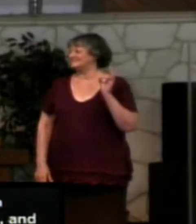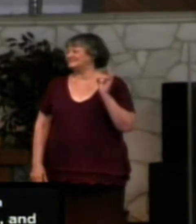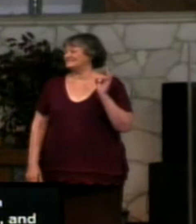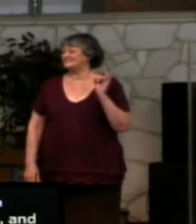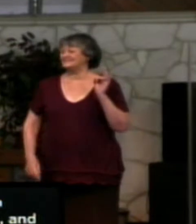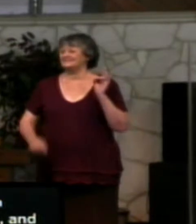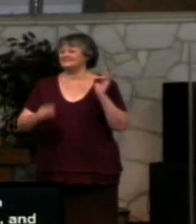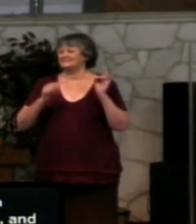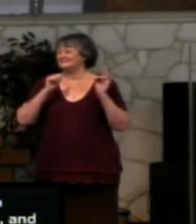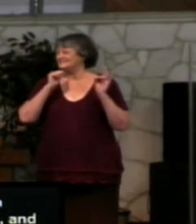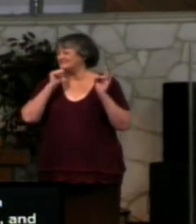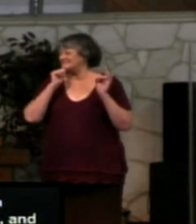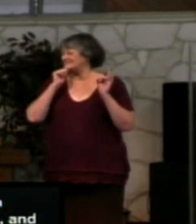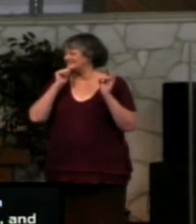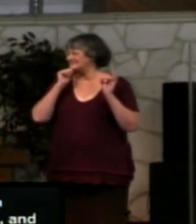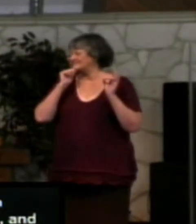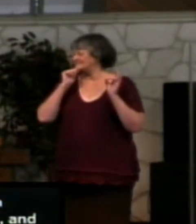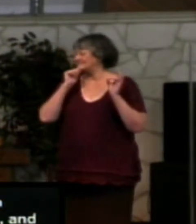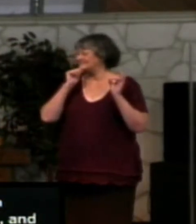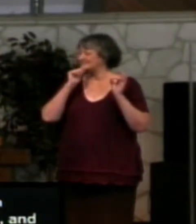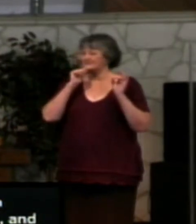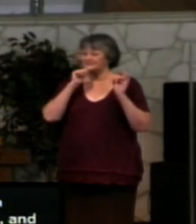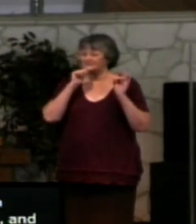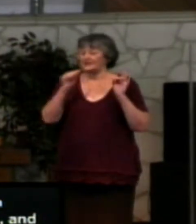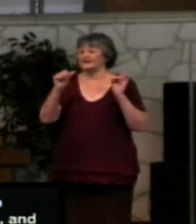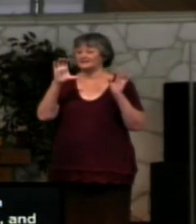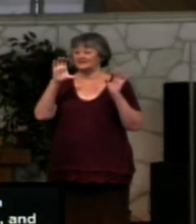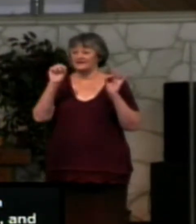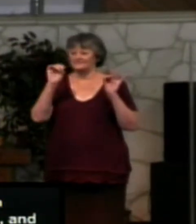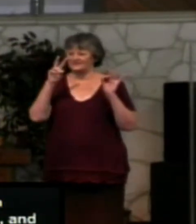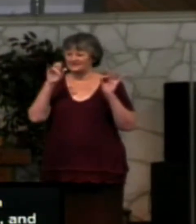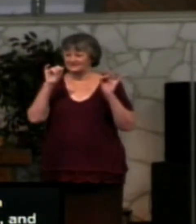Do not covet your neighbor's goods or neighbor's wife.